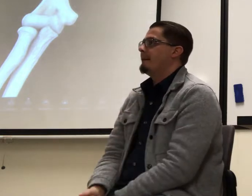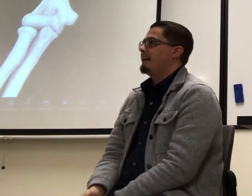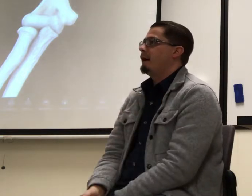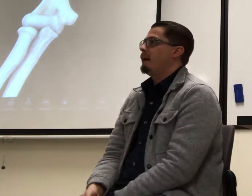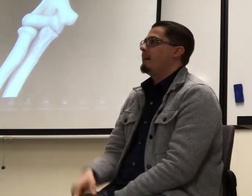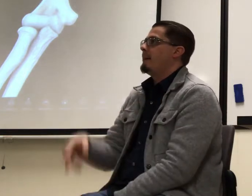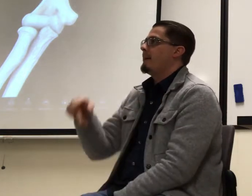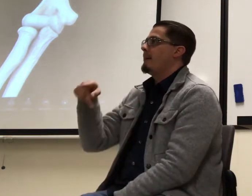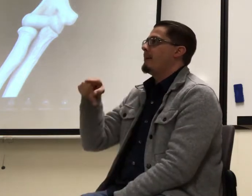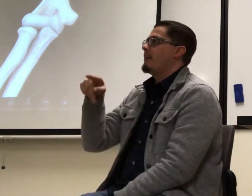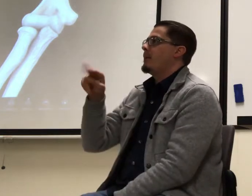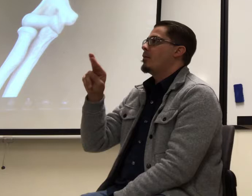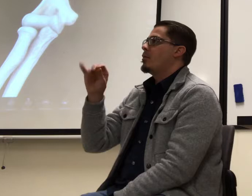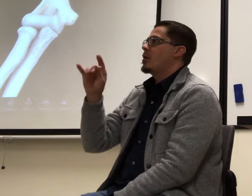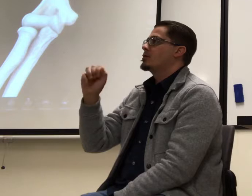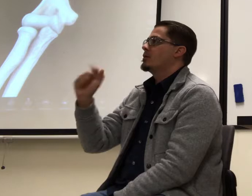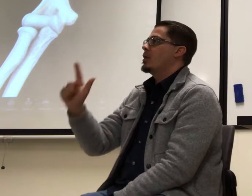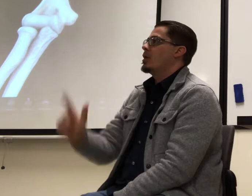Proximal